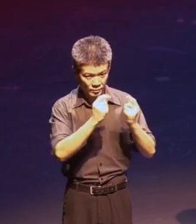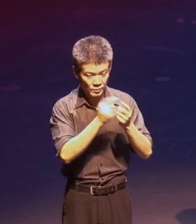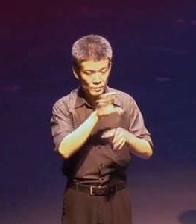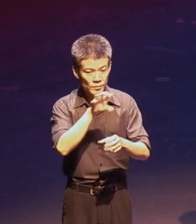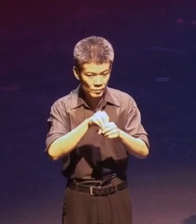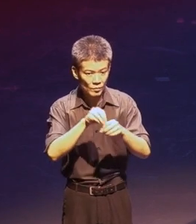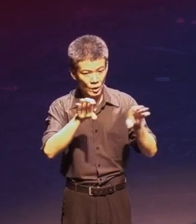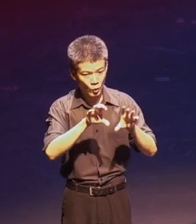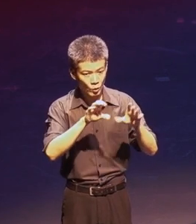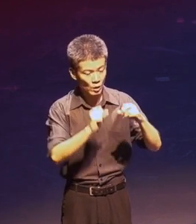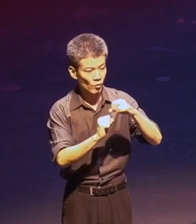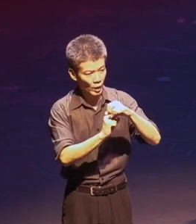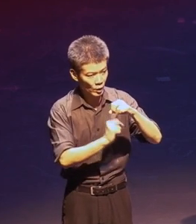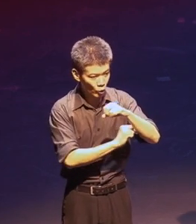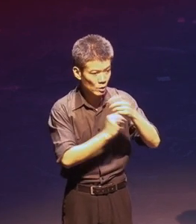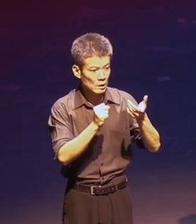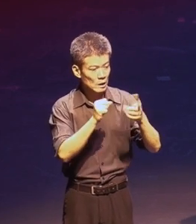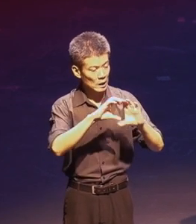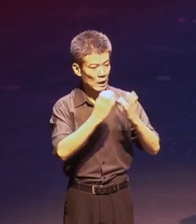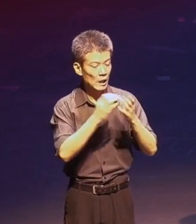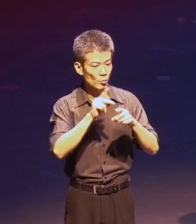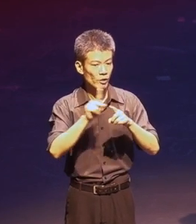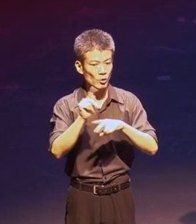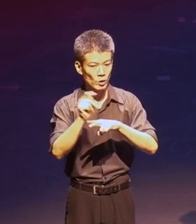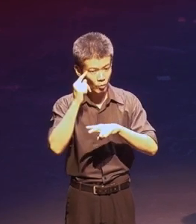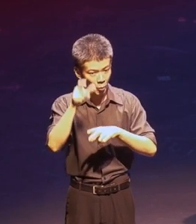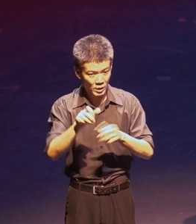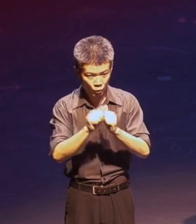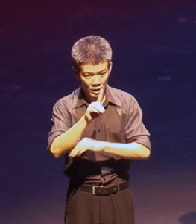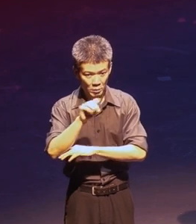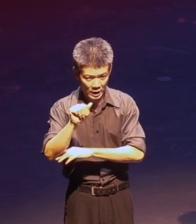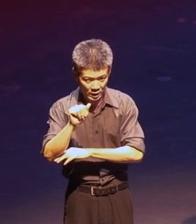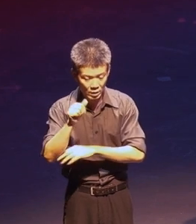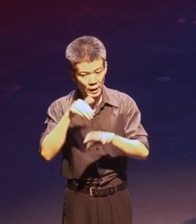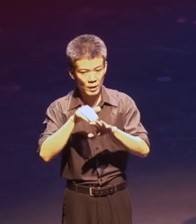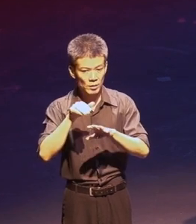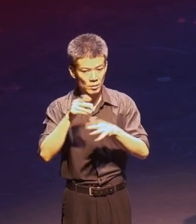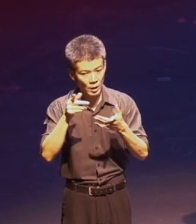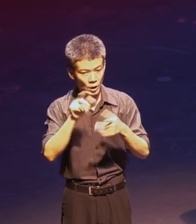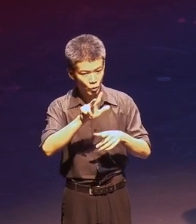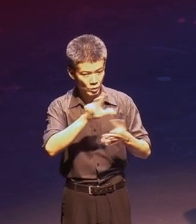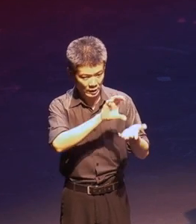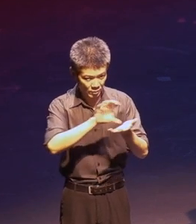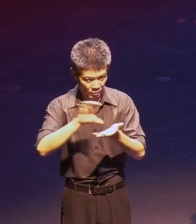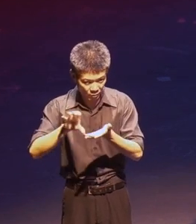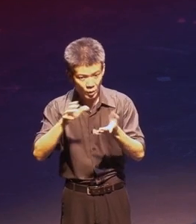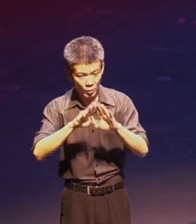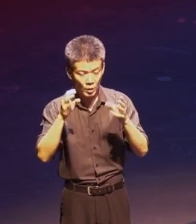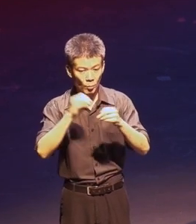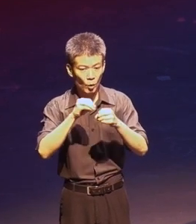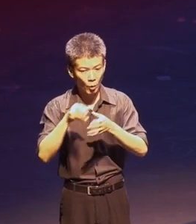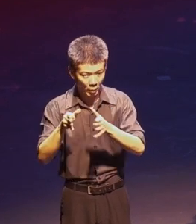include conducting foundational classes and professional training for persons with disabilities at the 3 centres, opening up